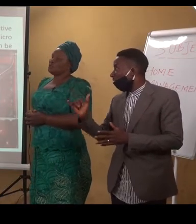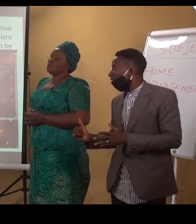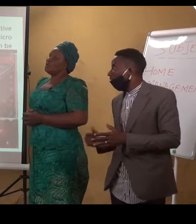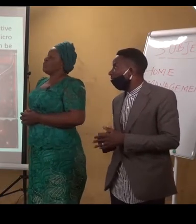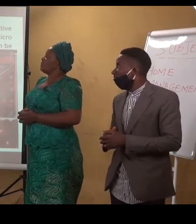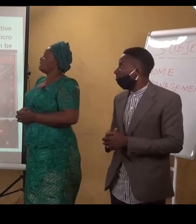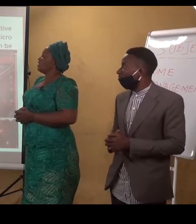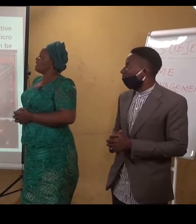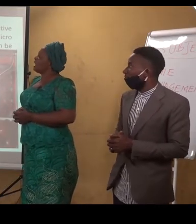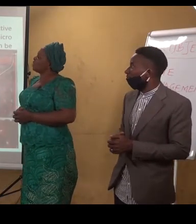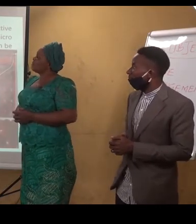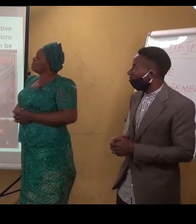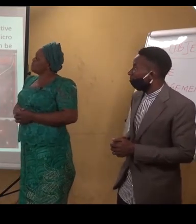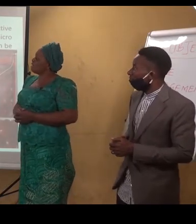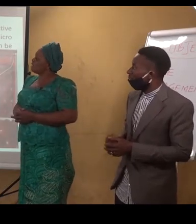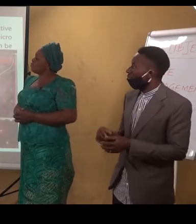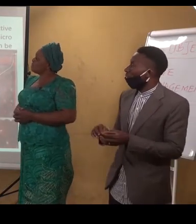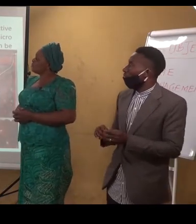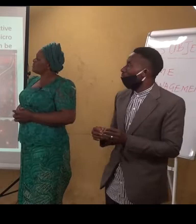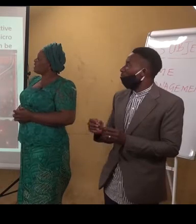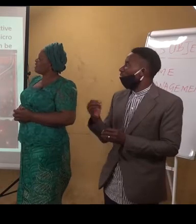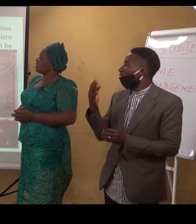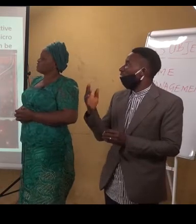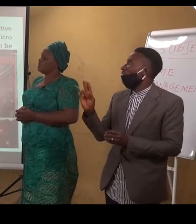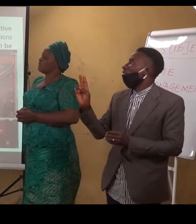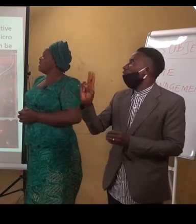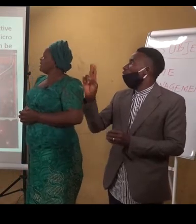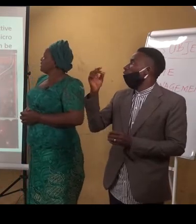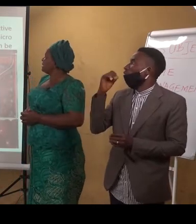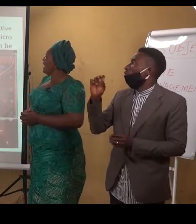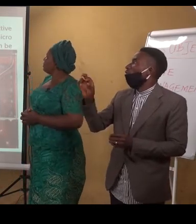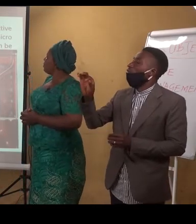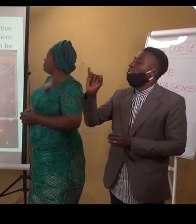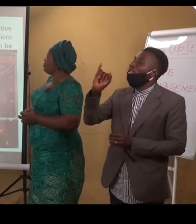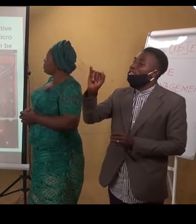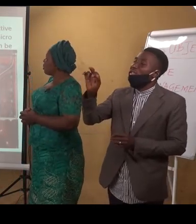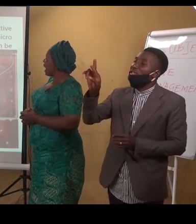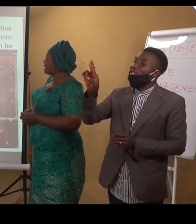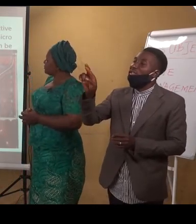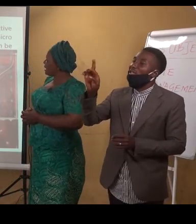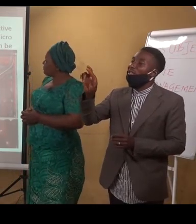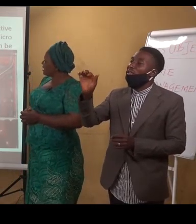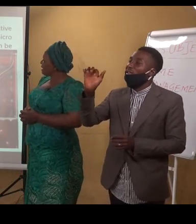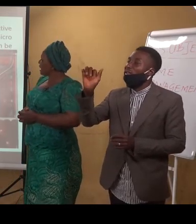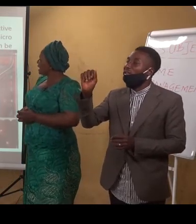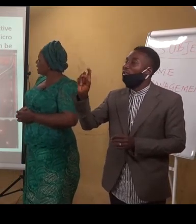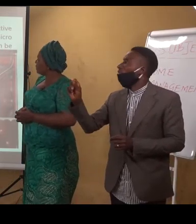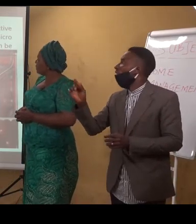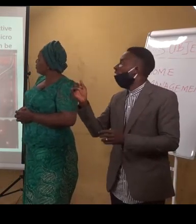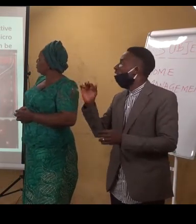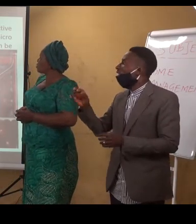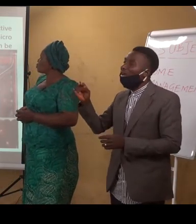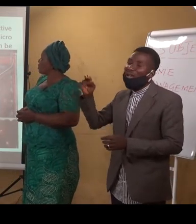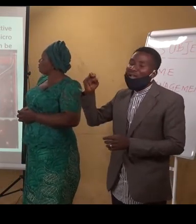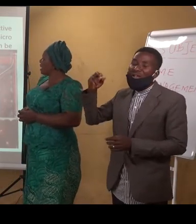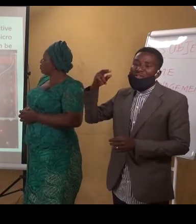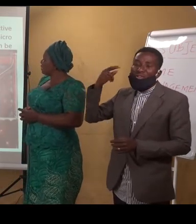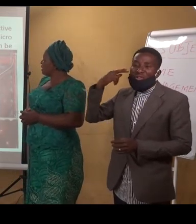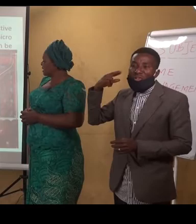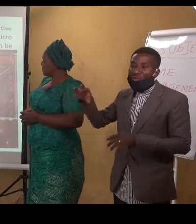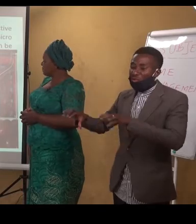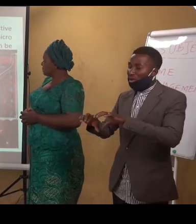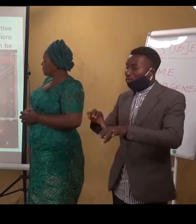food to preserve them. Then number 4 is the use of irradiation. These are powerful radioactive elements that are capable of